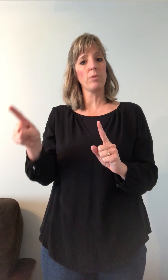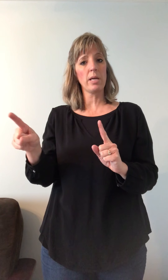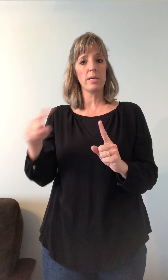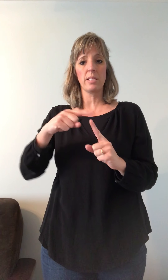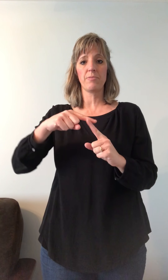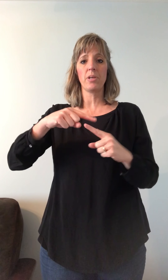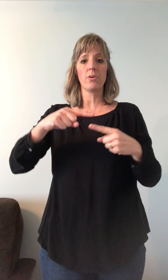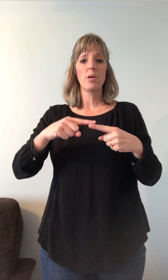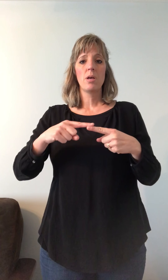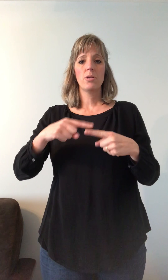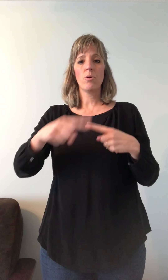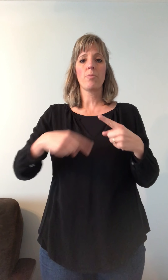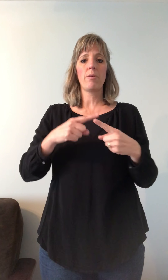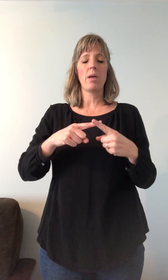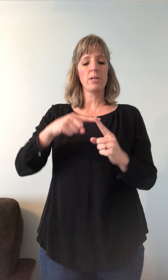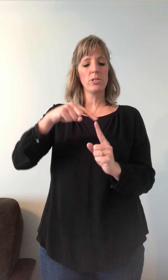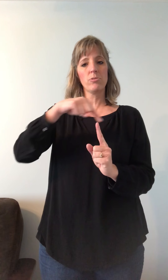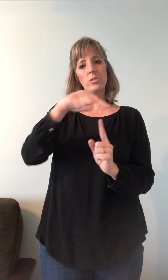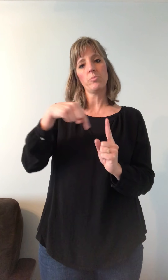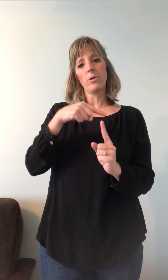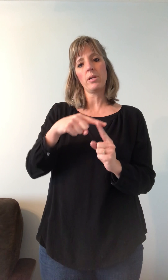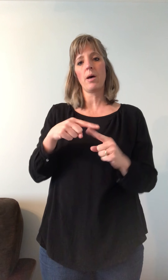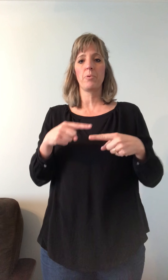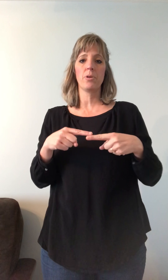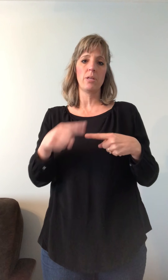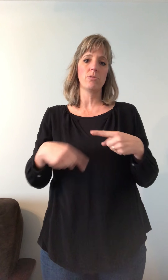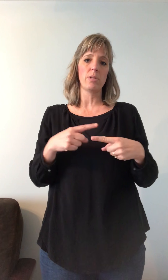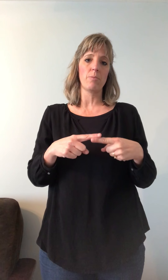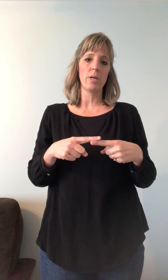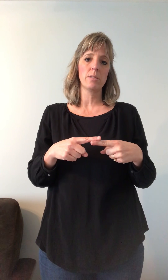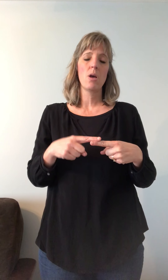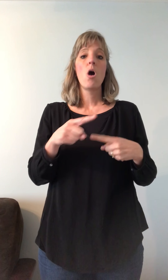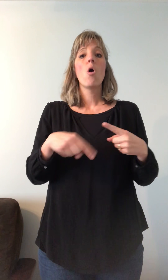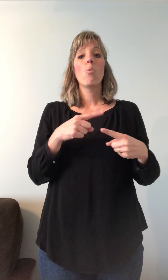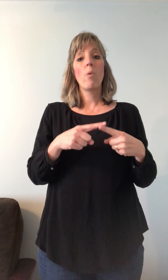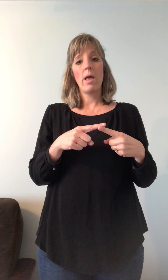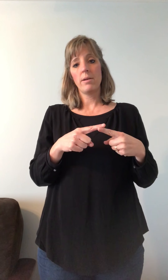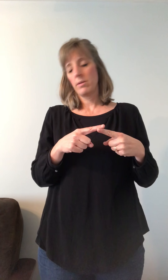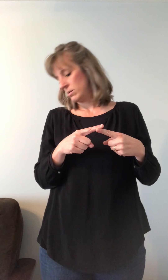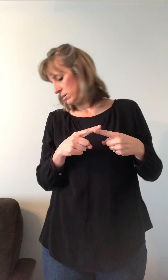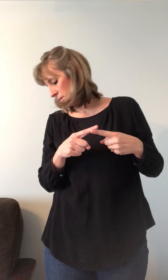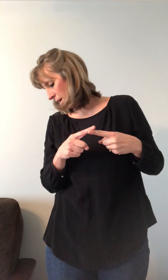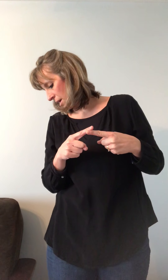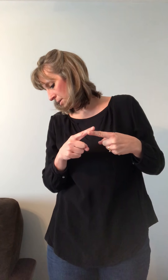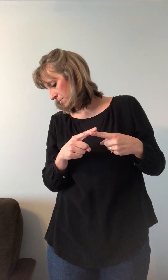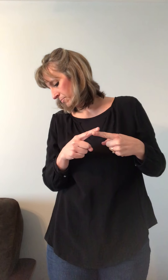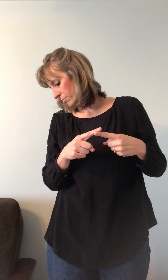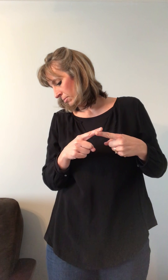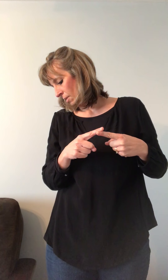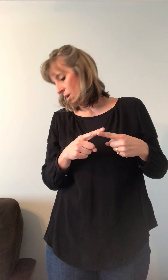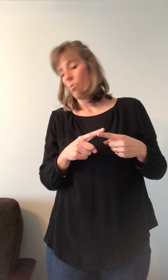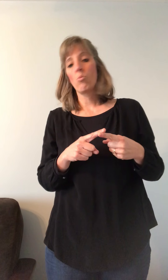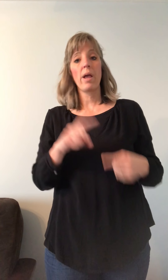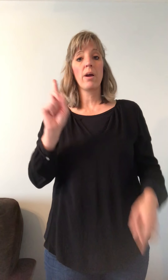right index finger, you go around it. Actually, you can do point it up or you can do sideways. When, okay?